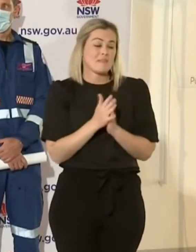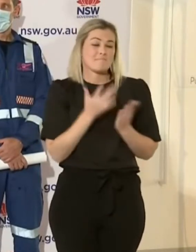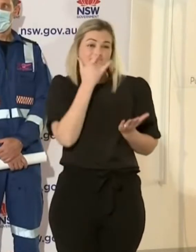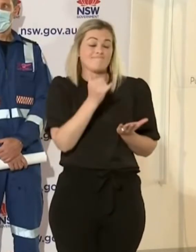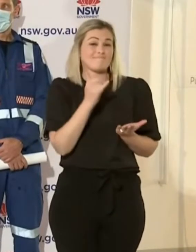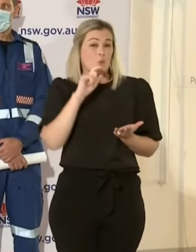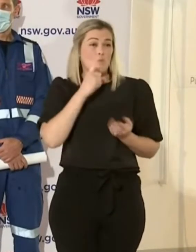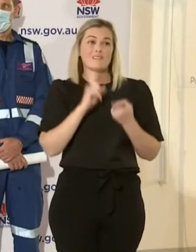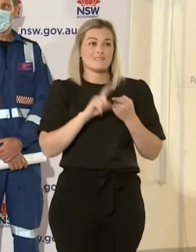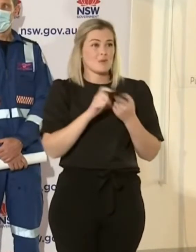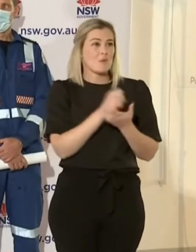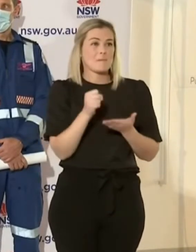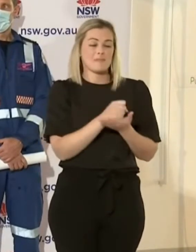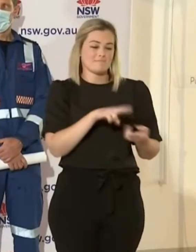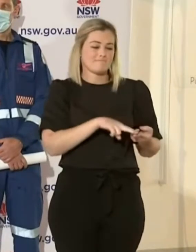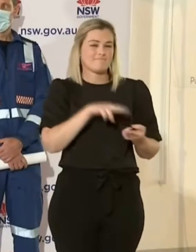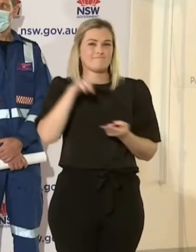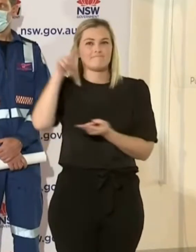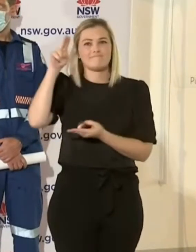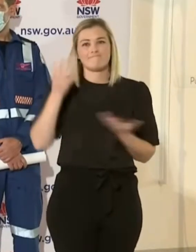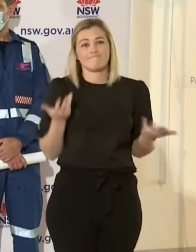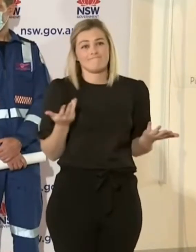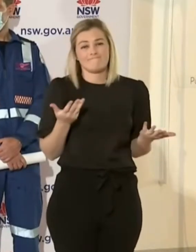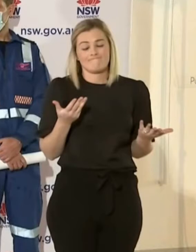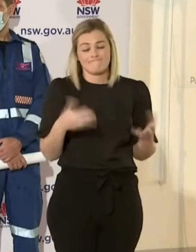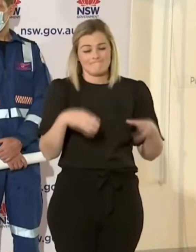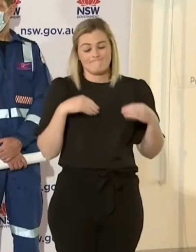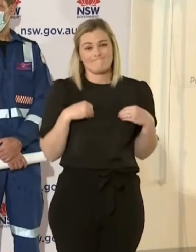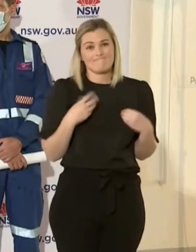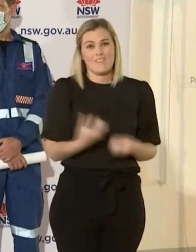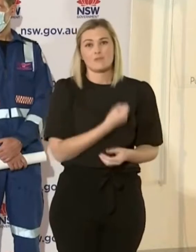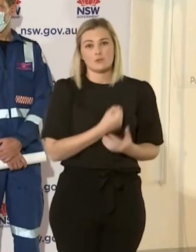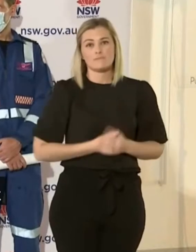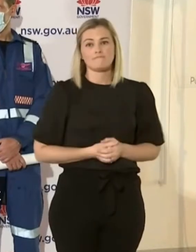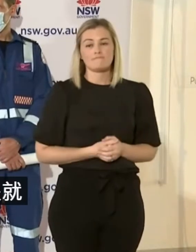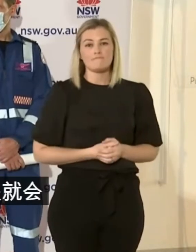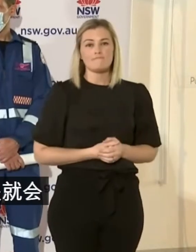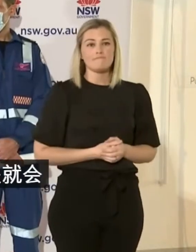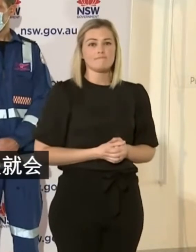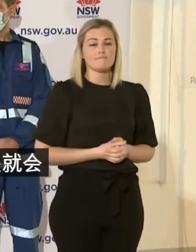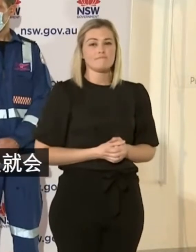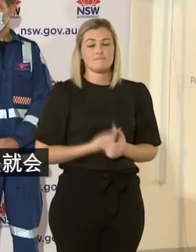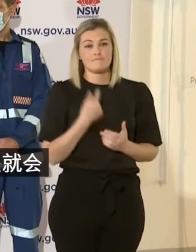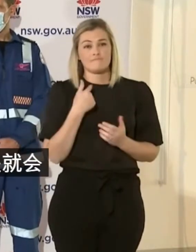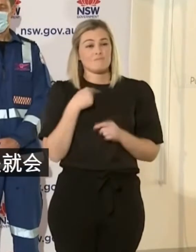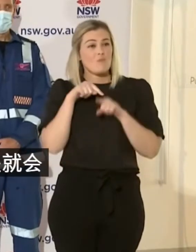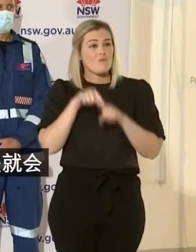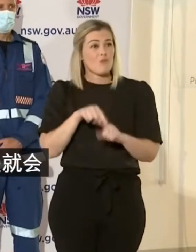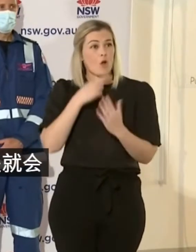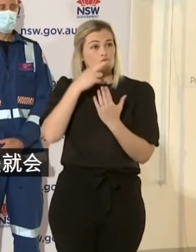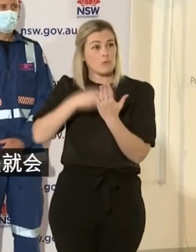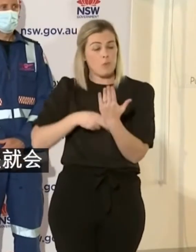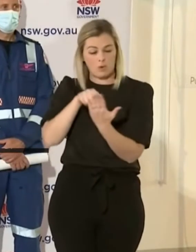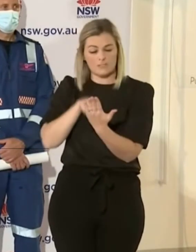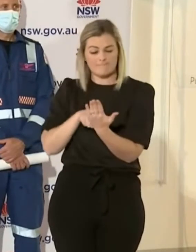rise. But hopefully we're going to, on the basis of the forward modelling, we'll soon be seeing that rise, or